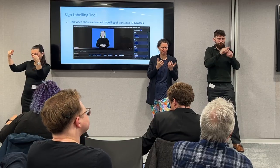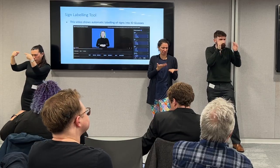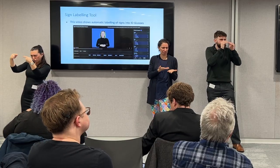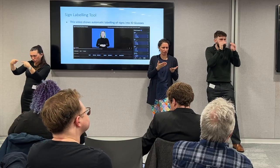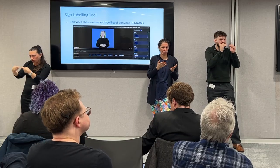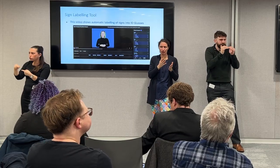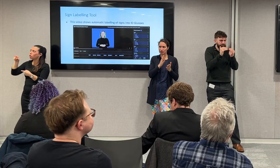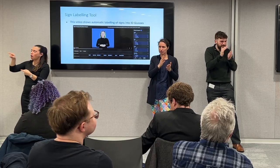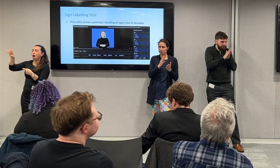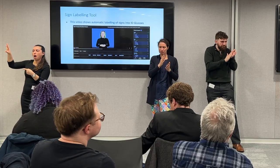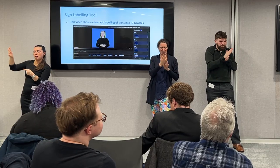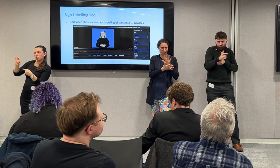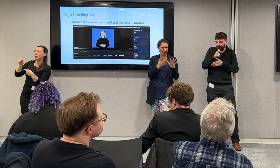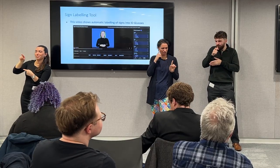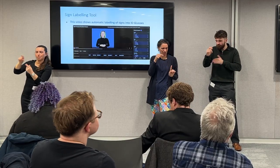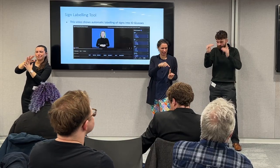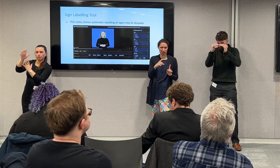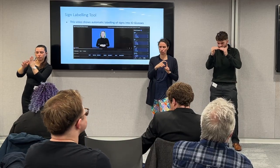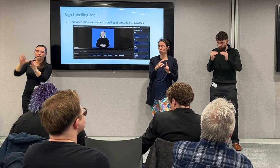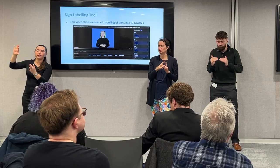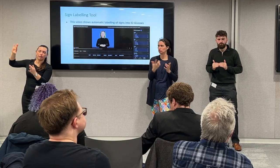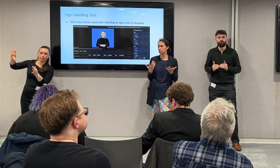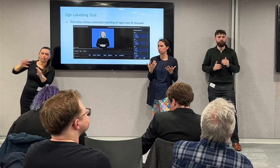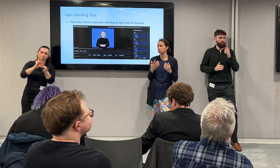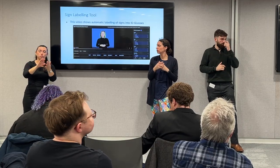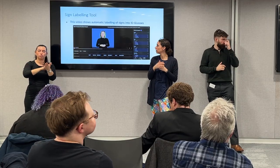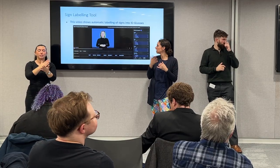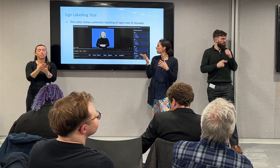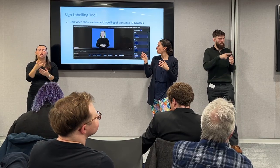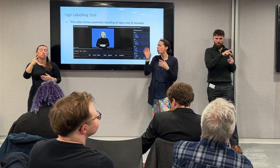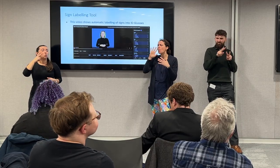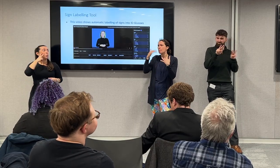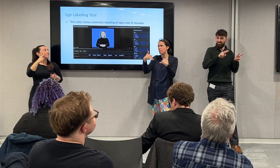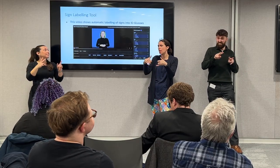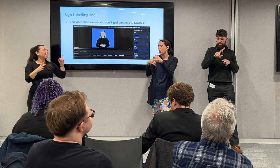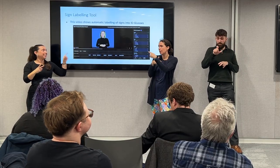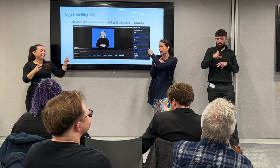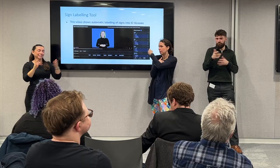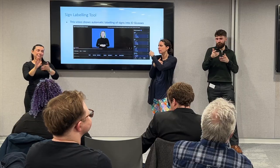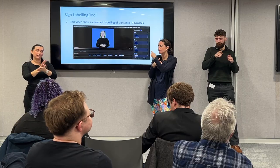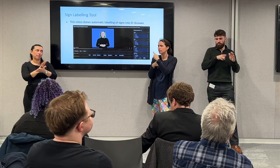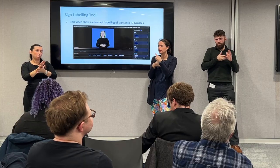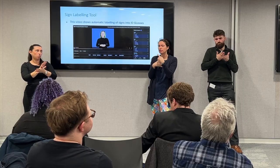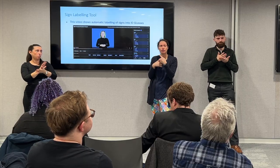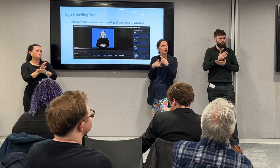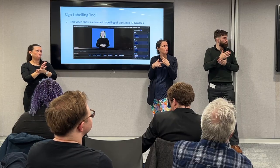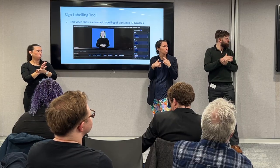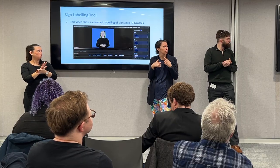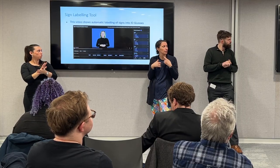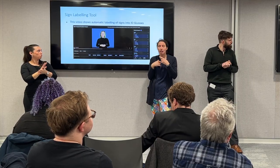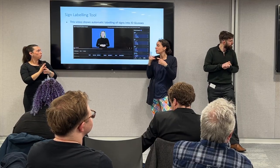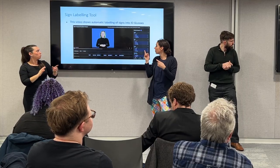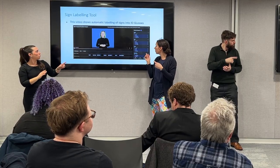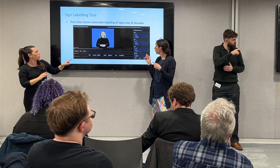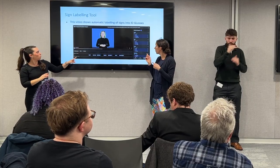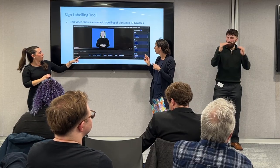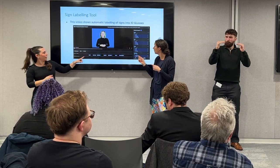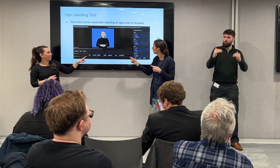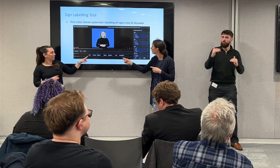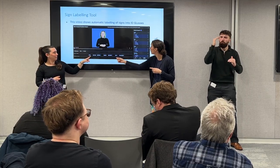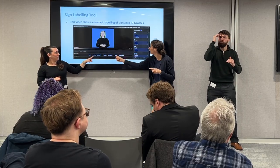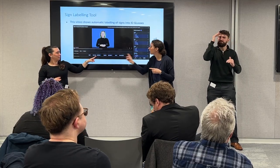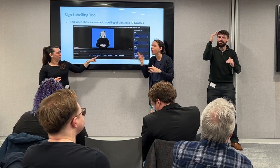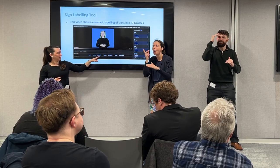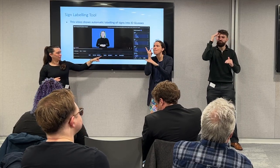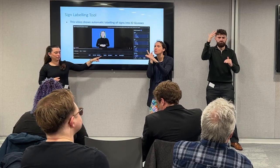those words. And so when I play it, it'll play the video, and we'll see. So these predictions here